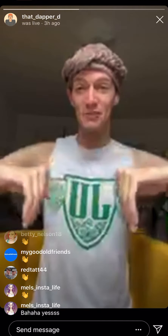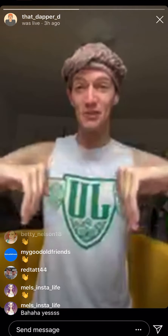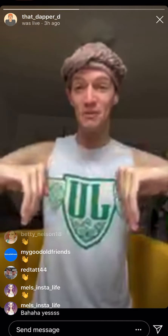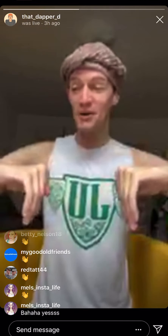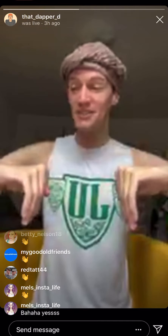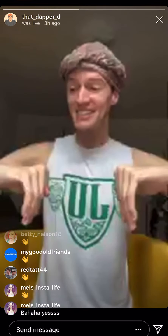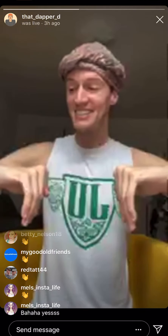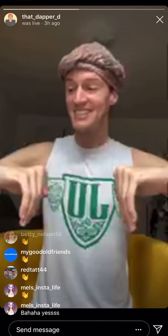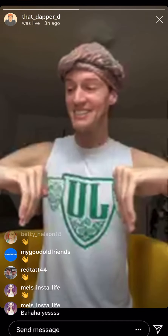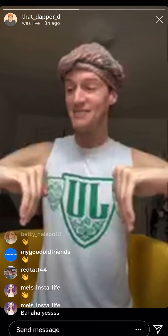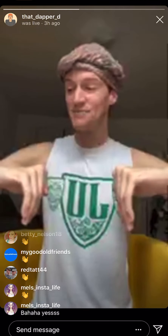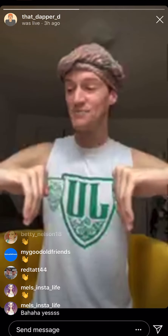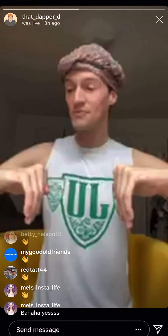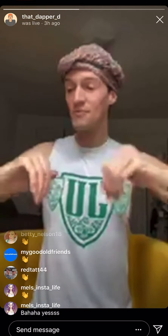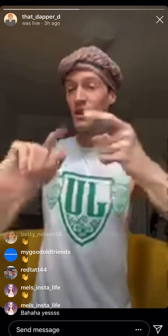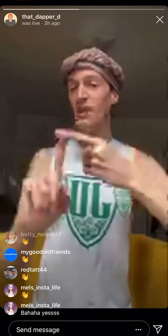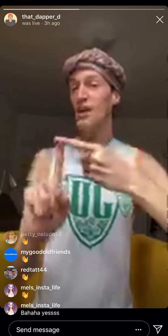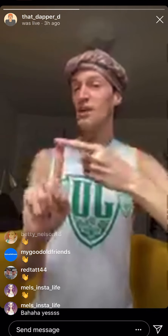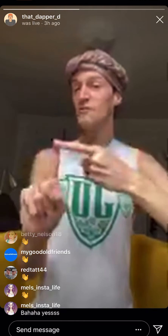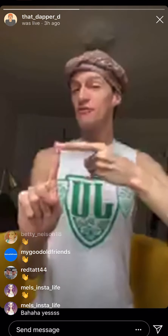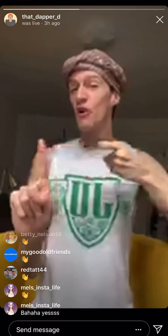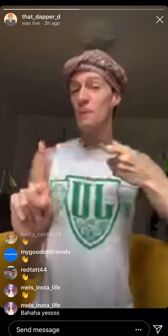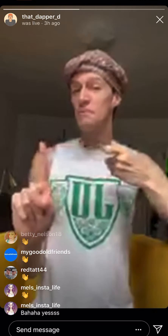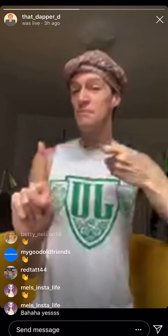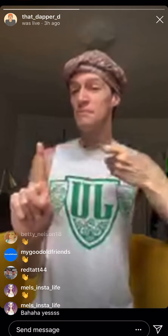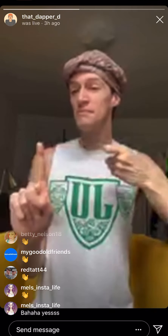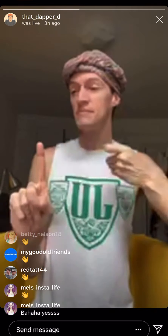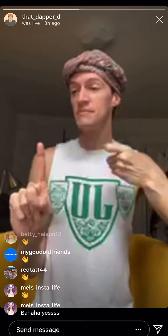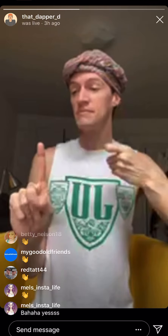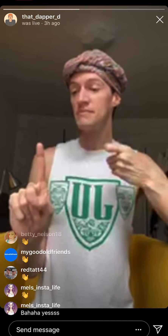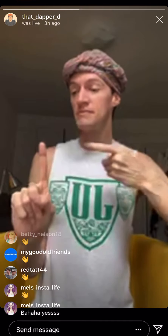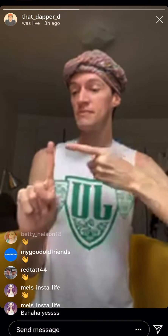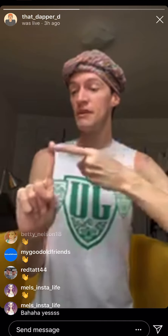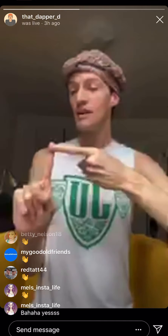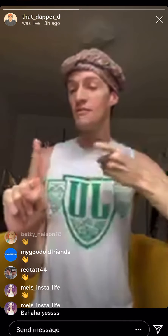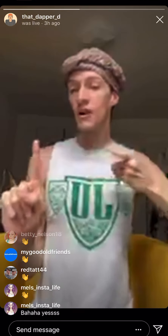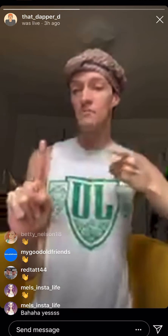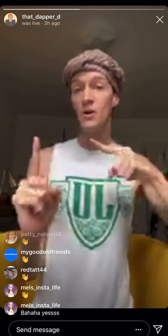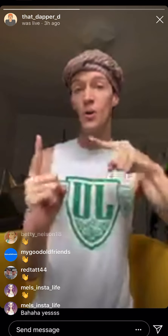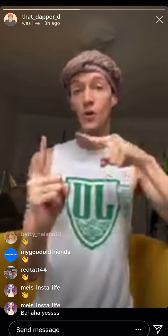apart from from or to